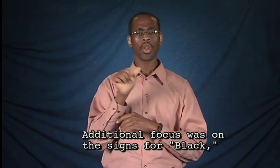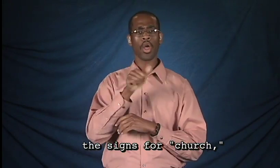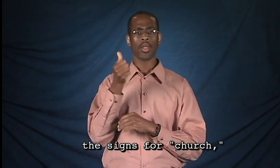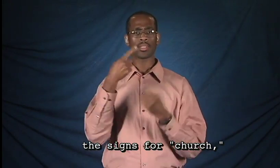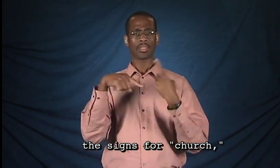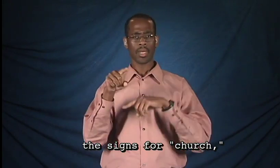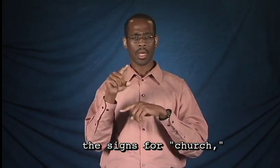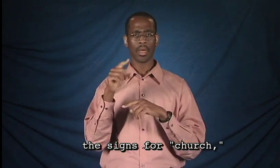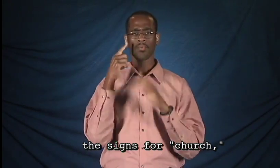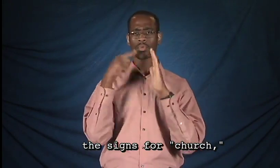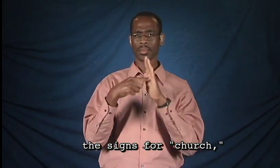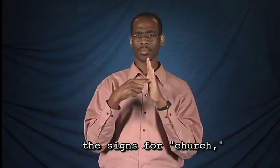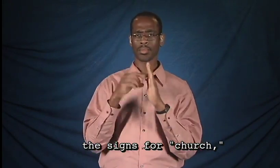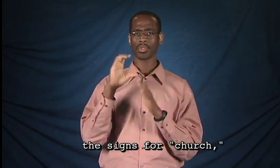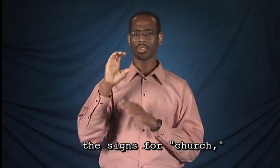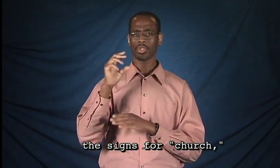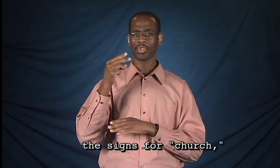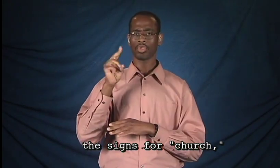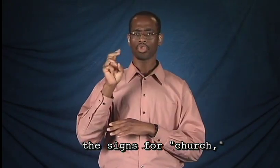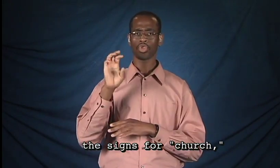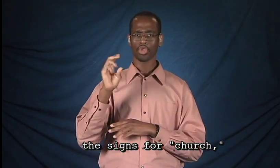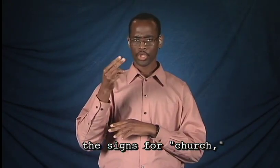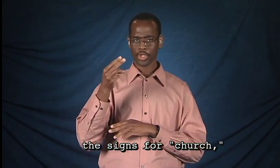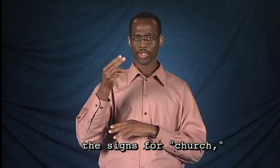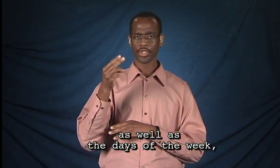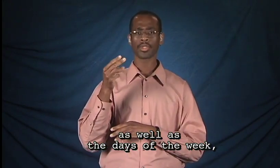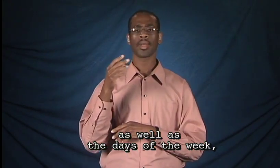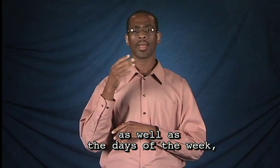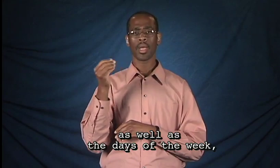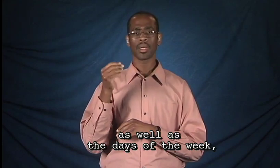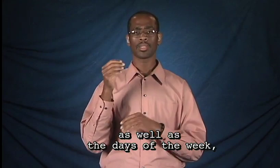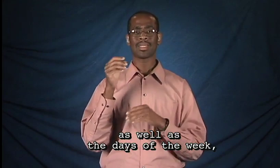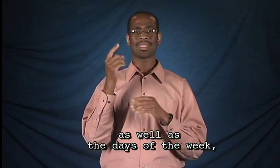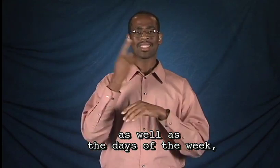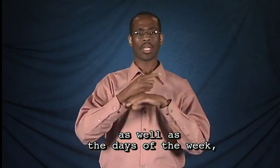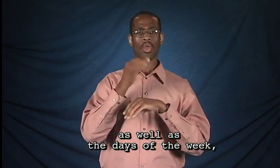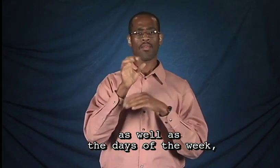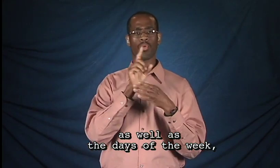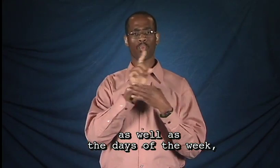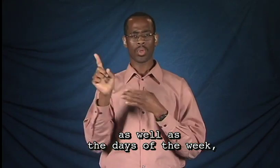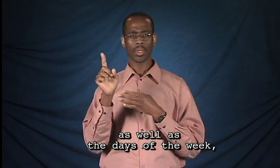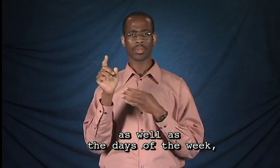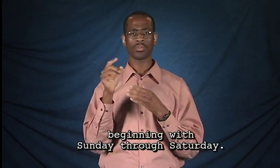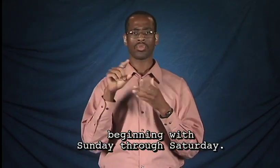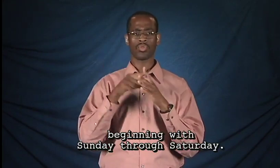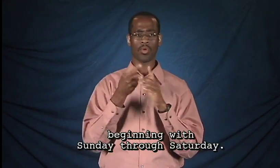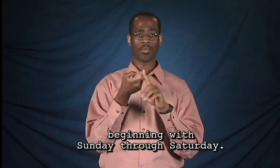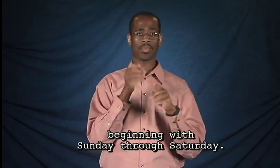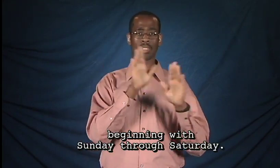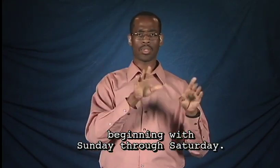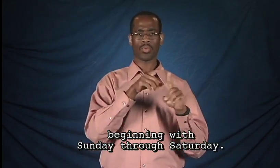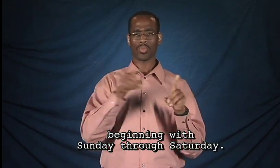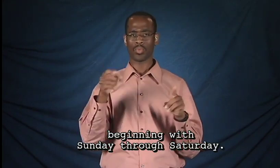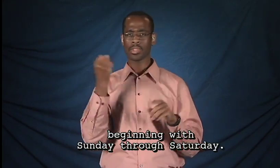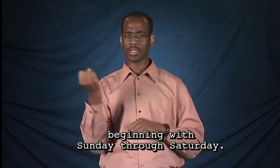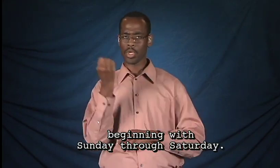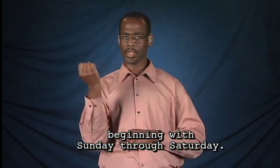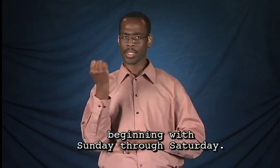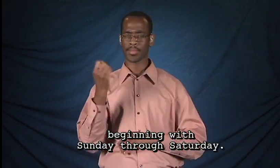Black, the signs for church, as well as the days of the week, beginning with Sunday through